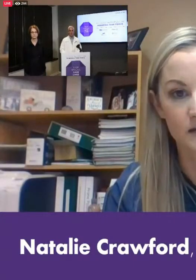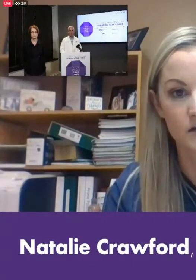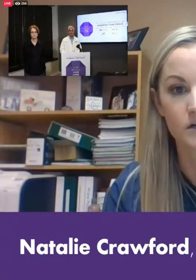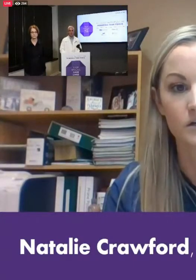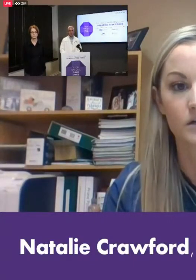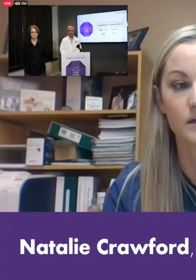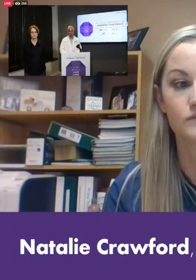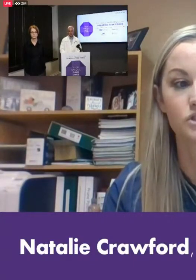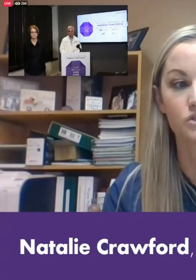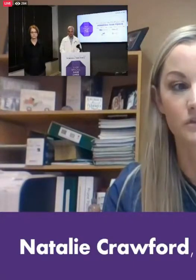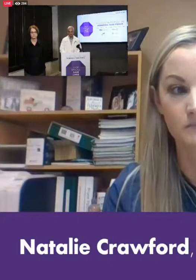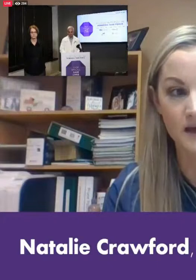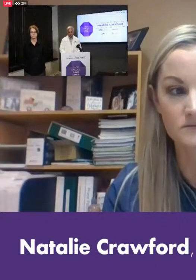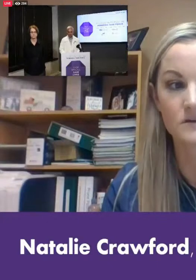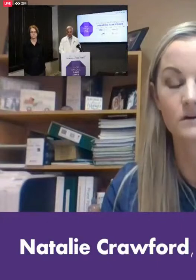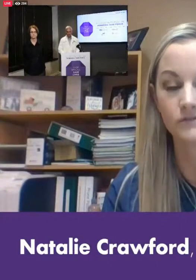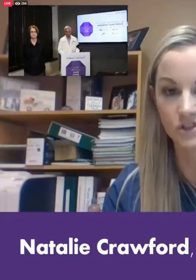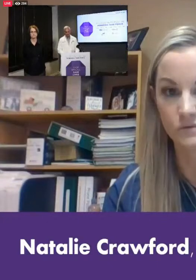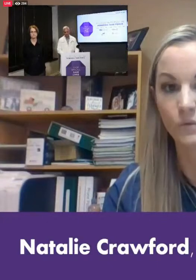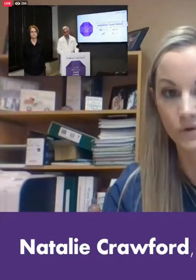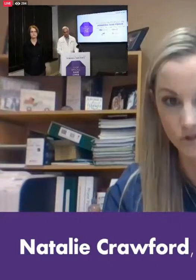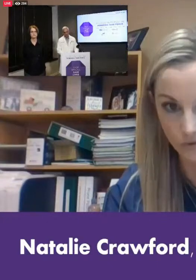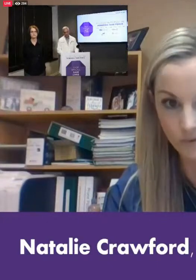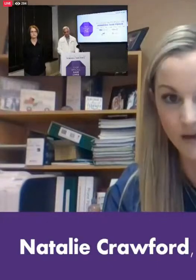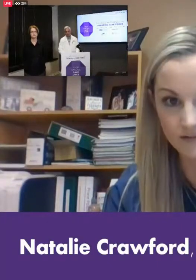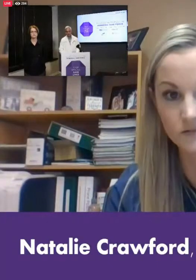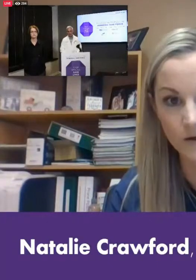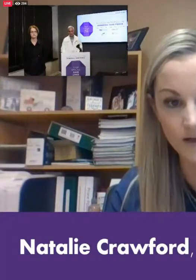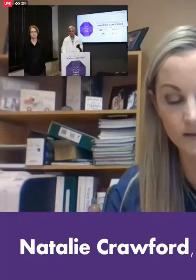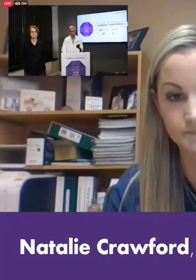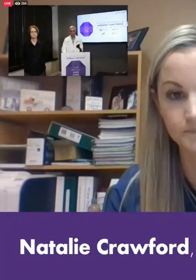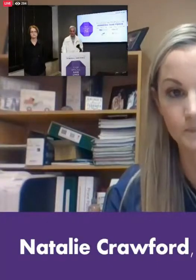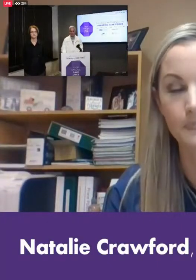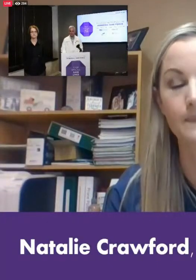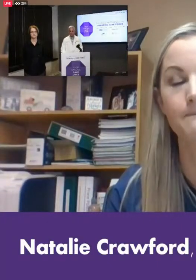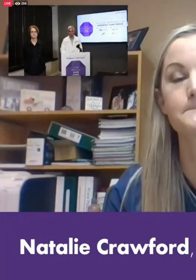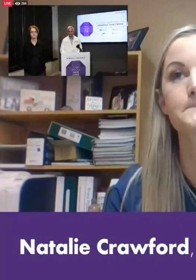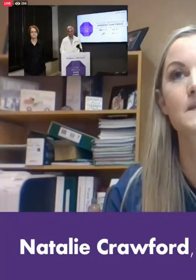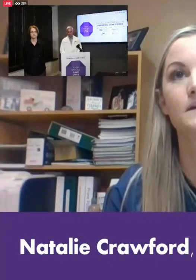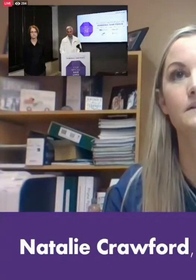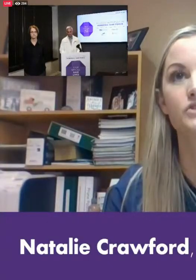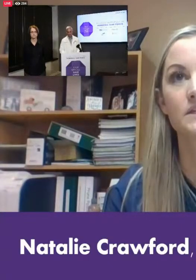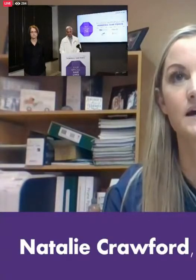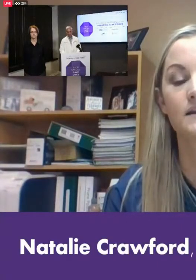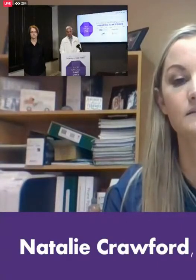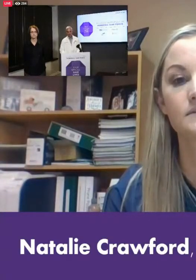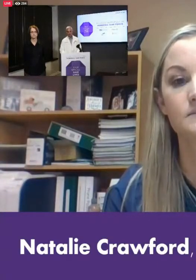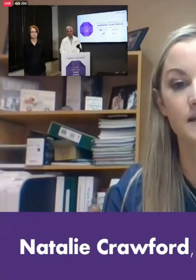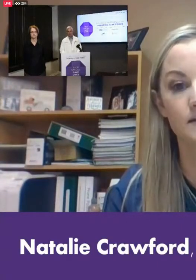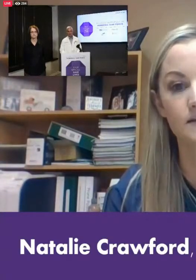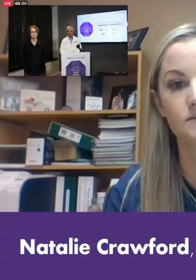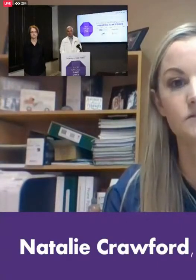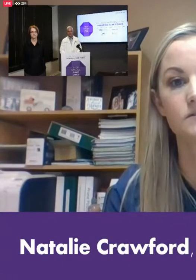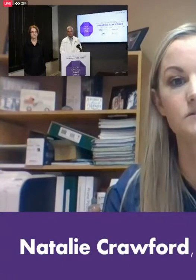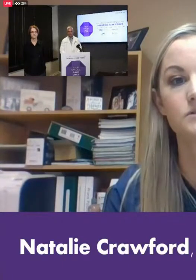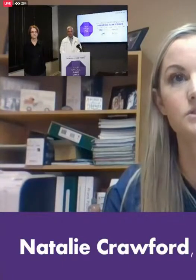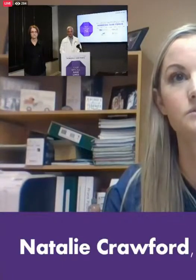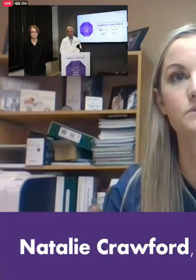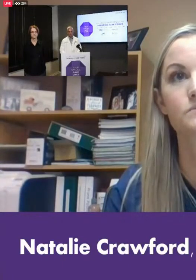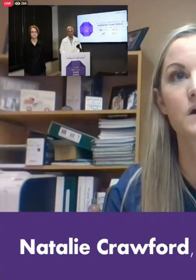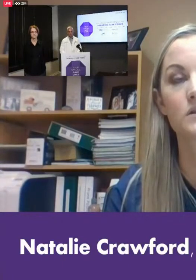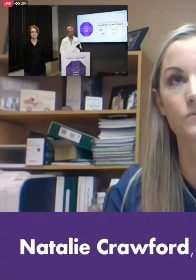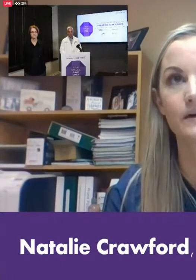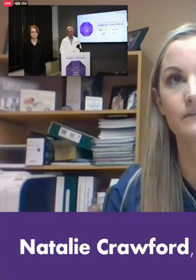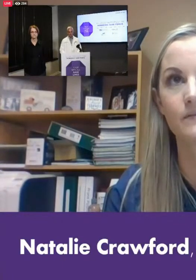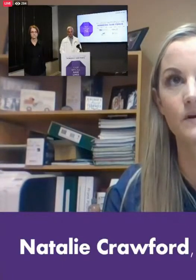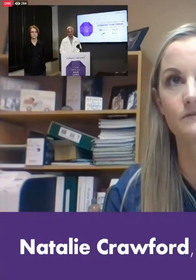coming over here, if she took the mask off, she would pass away. And if she got intubated,